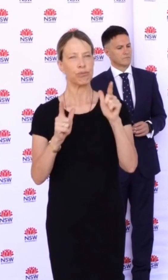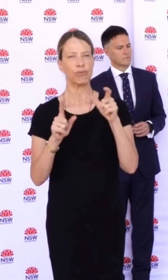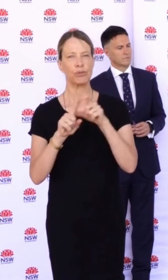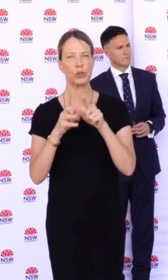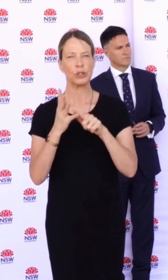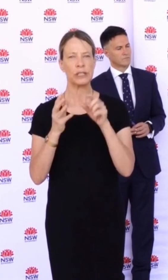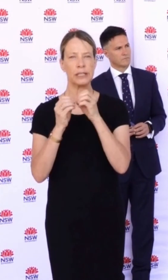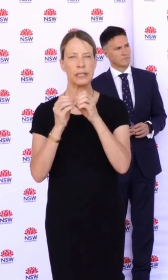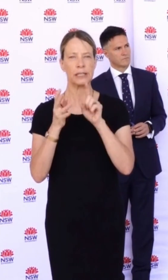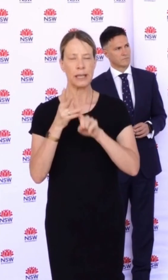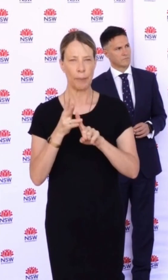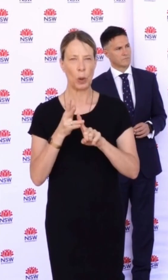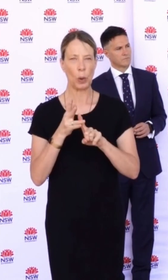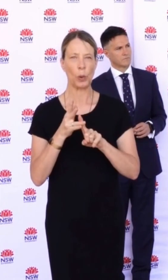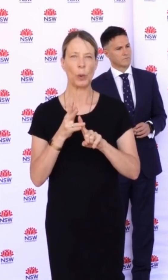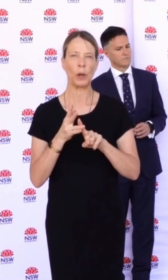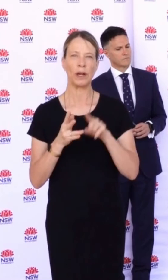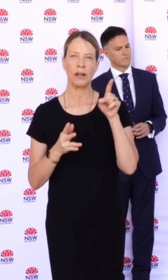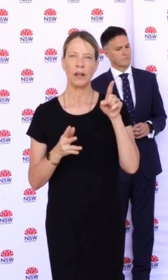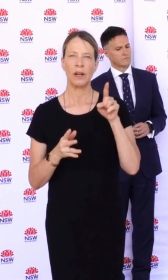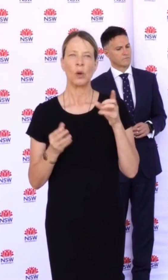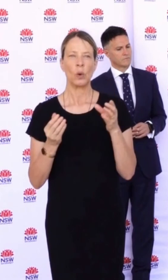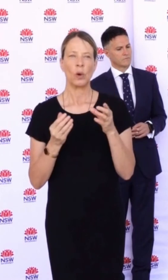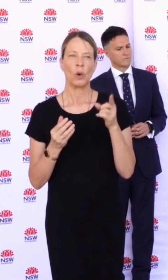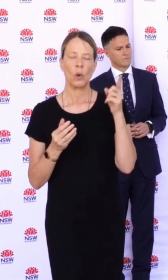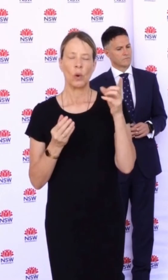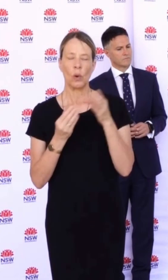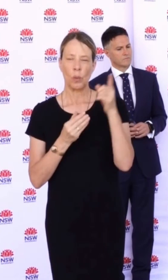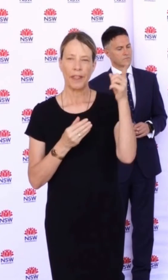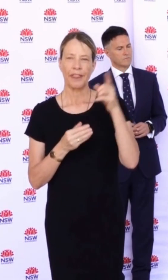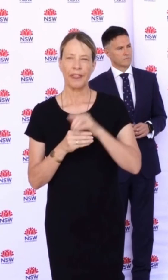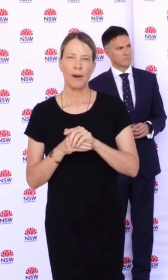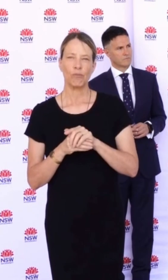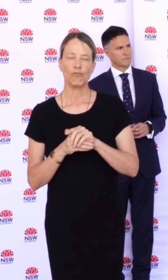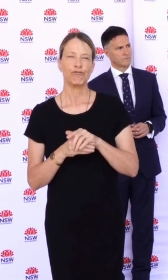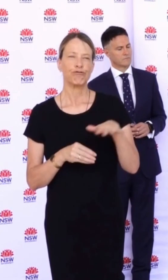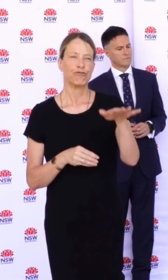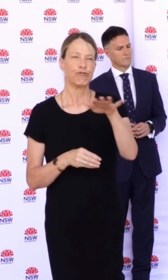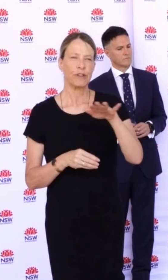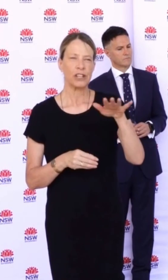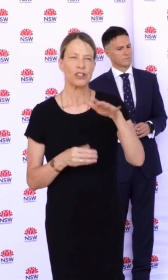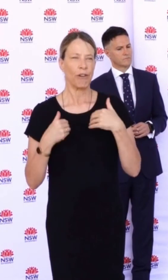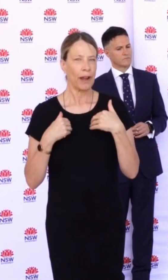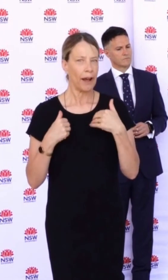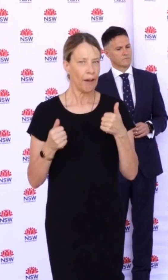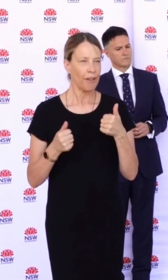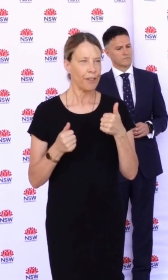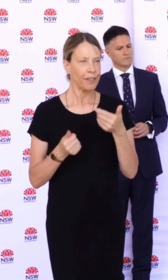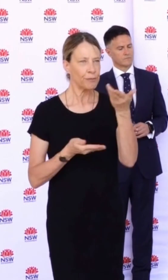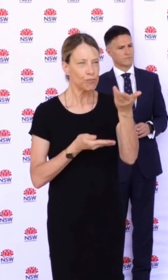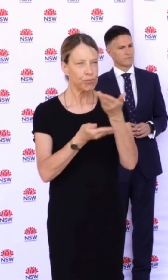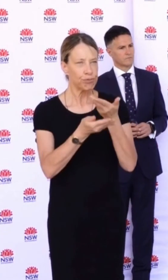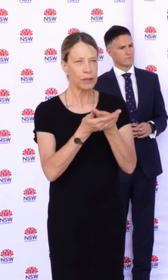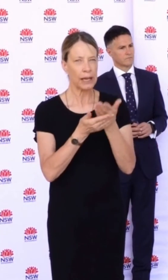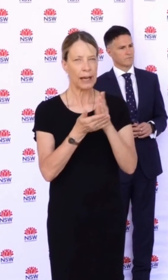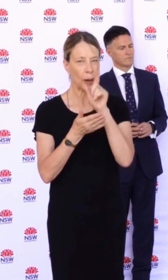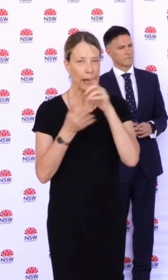are enormous, because what it means is that somebody who is in a remote small town where there are no GPs, there are no other